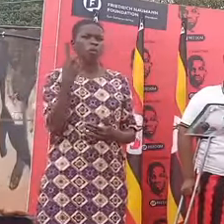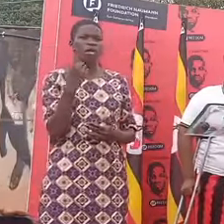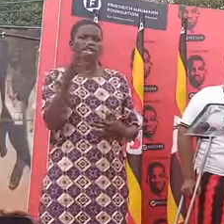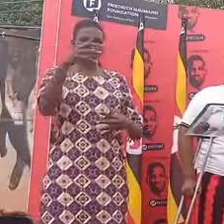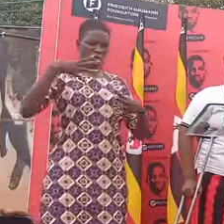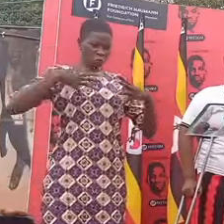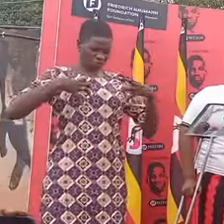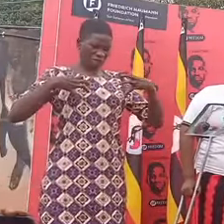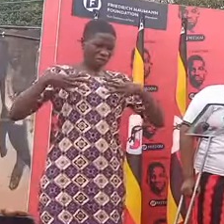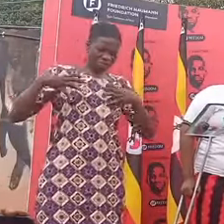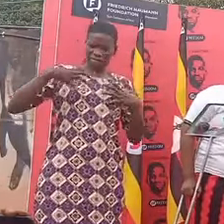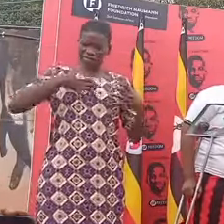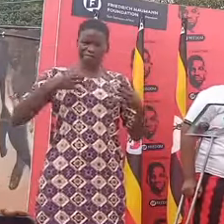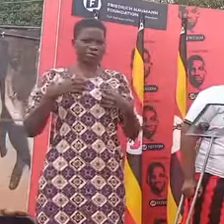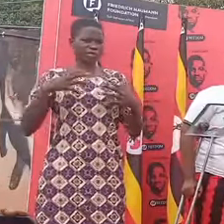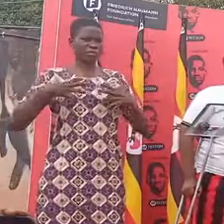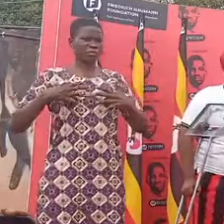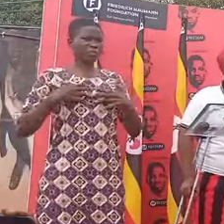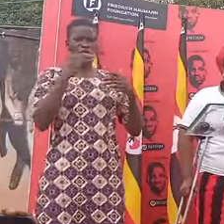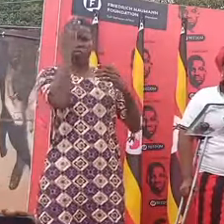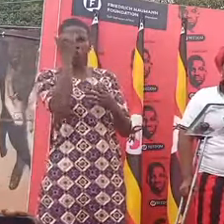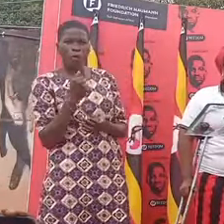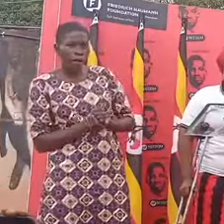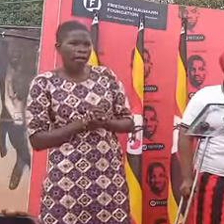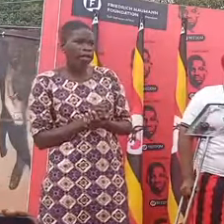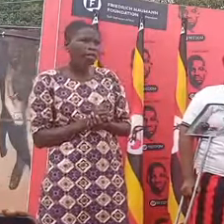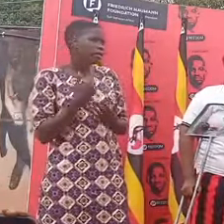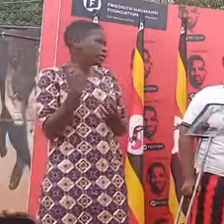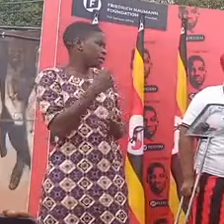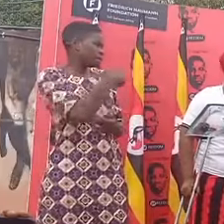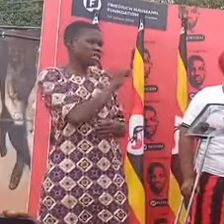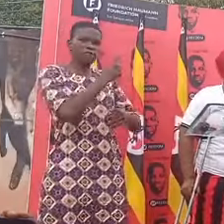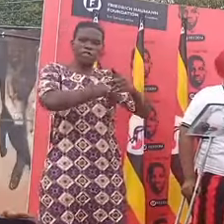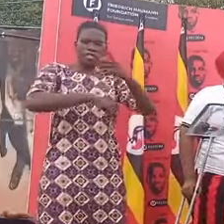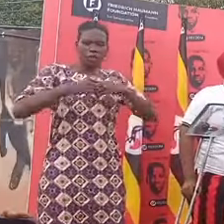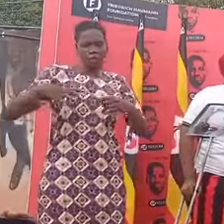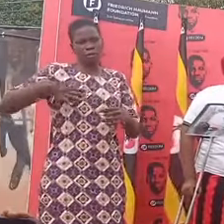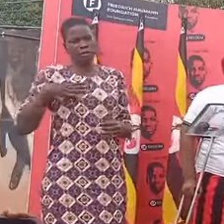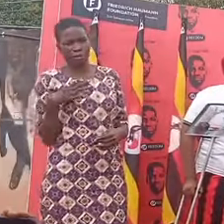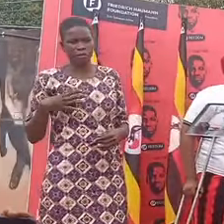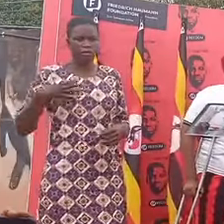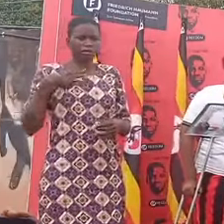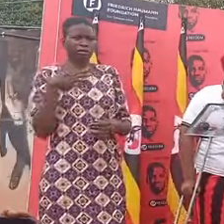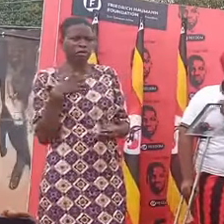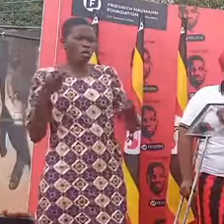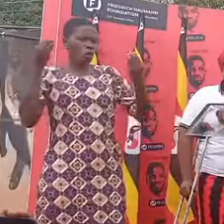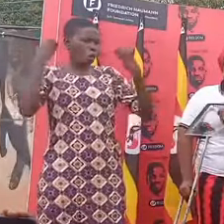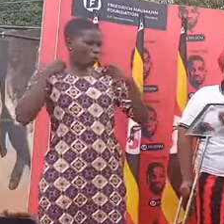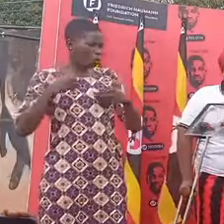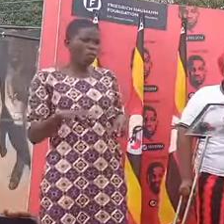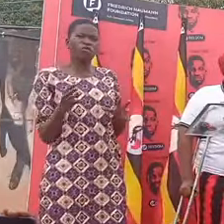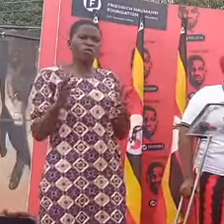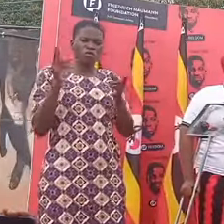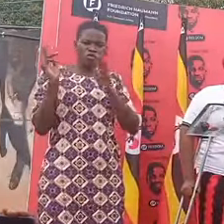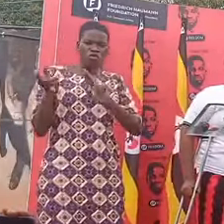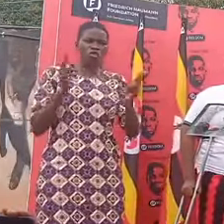nzenna nzijjudde enkwagulo why sawa za leero ndi ku mubbu n'ayambadde leeya mmwe mwenna abali